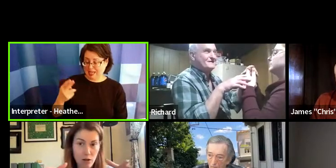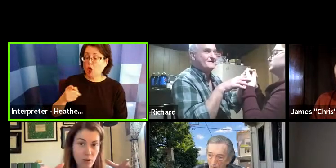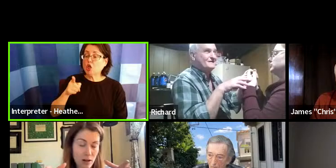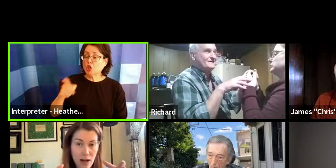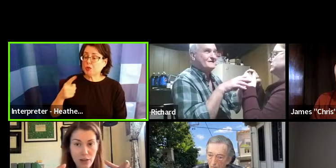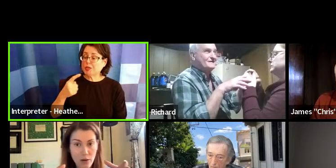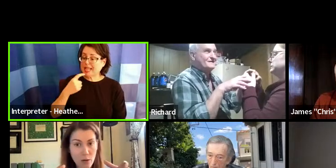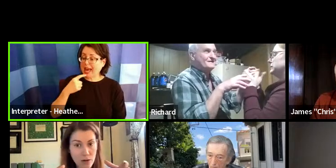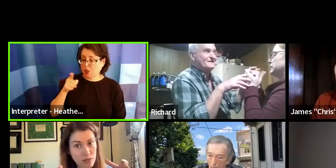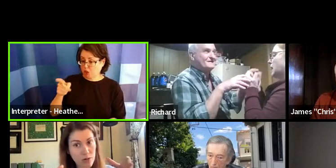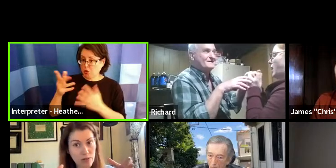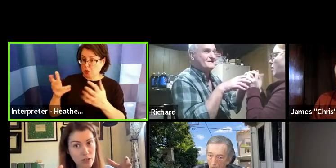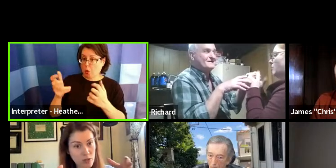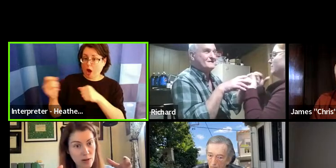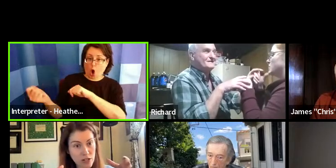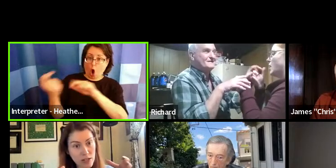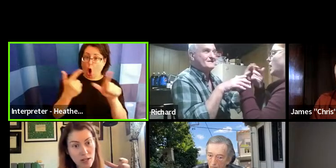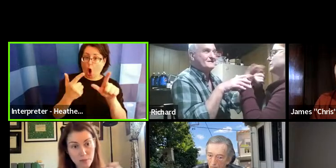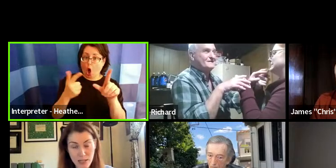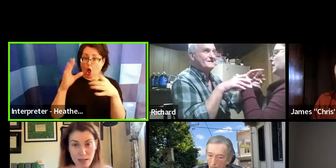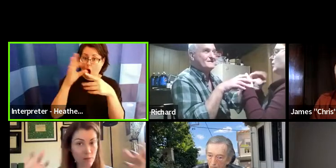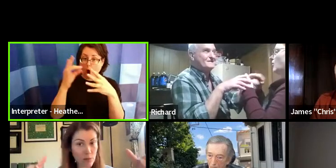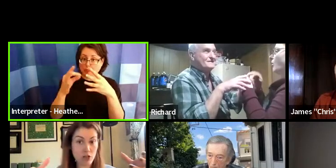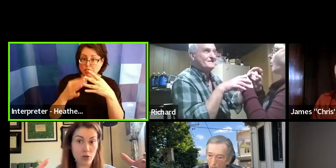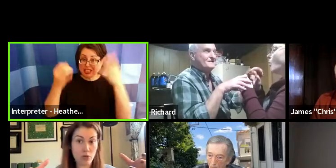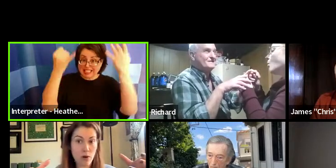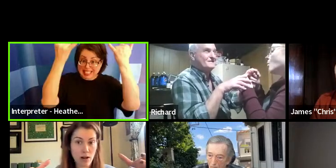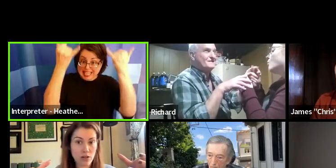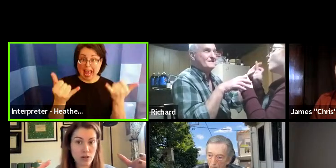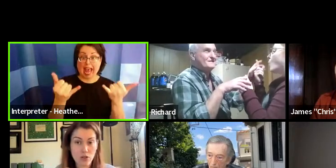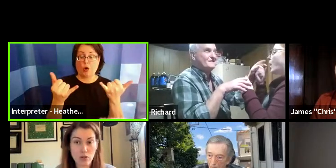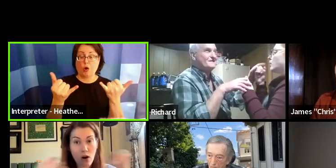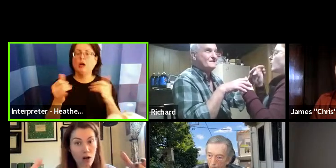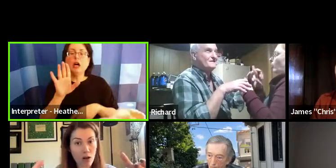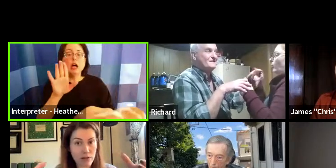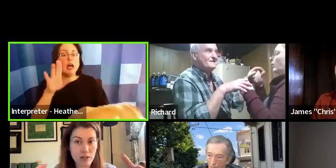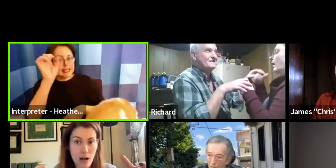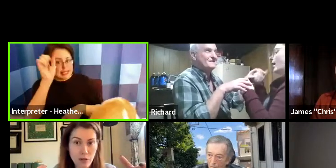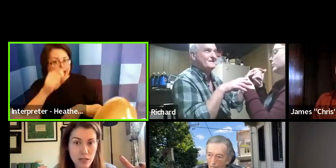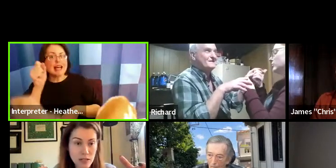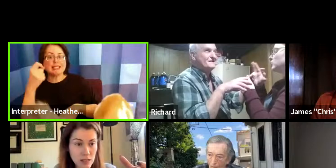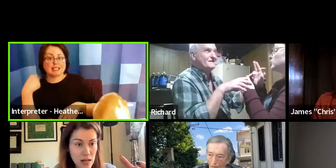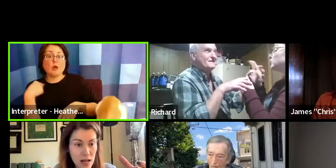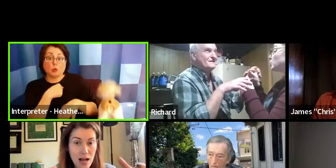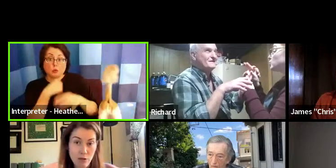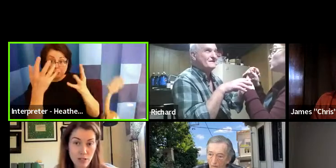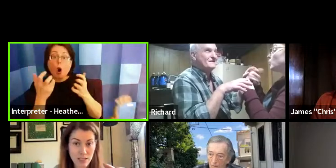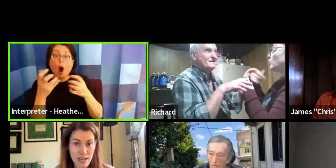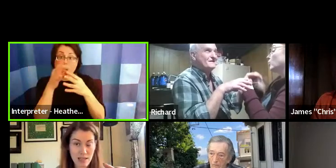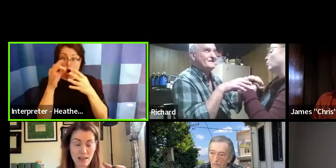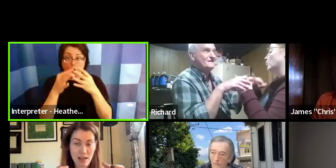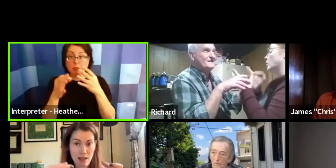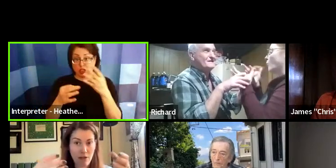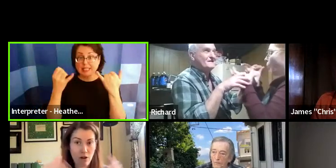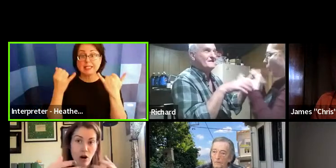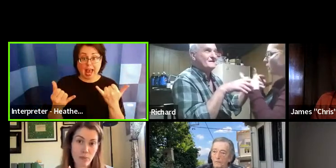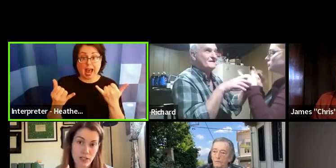an either or sort of situation. I'm saying that we do want to do all of these options. I'm just